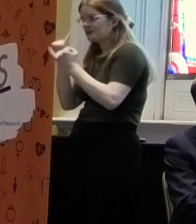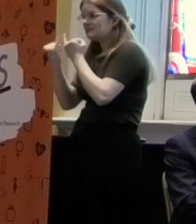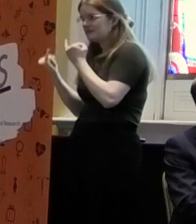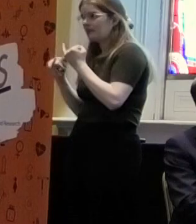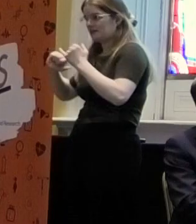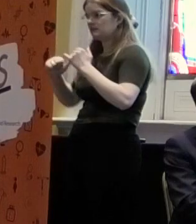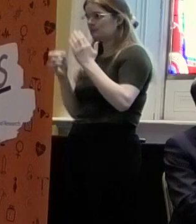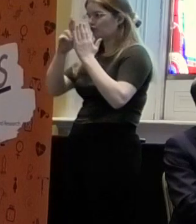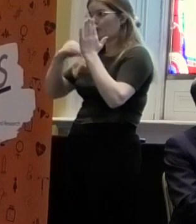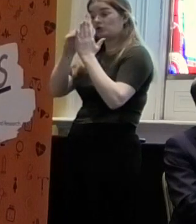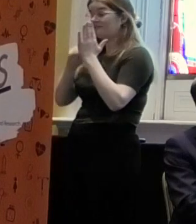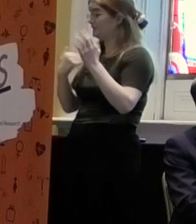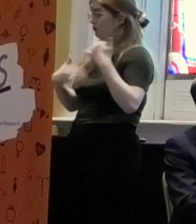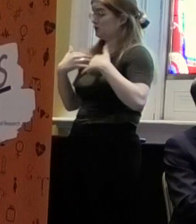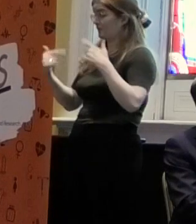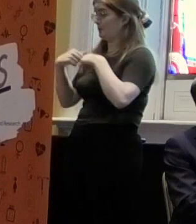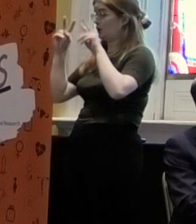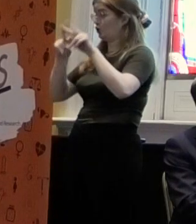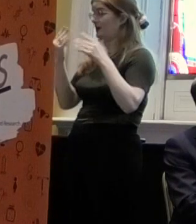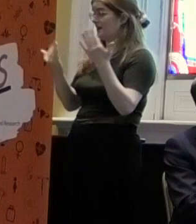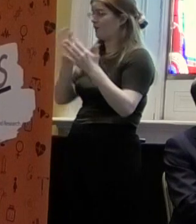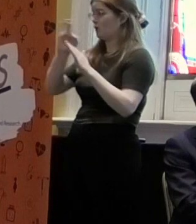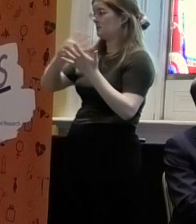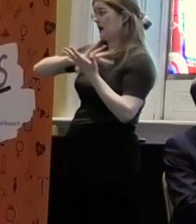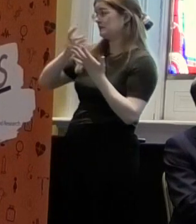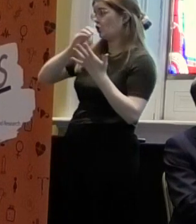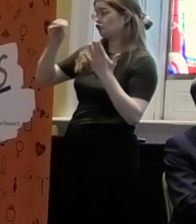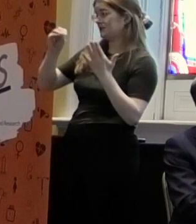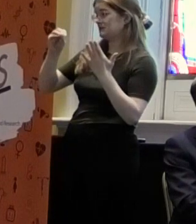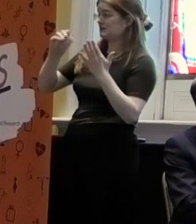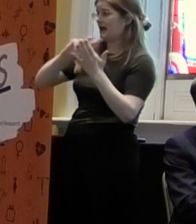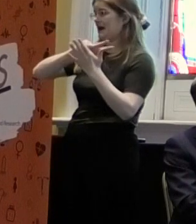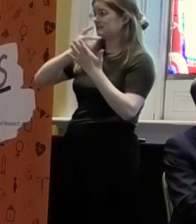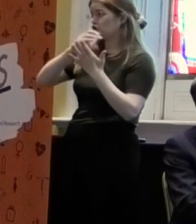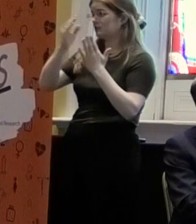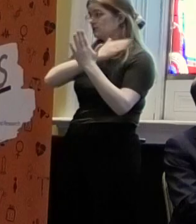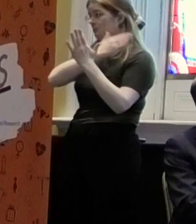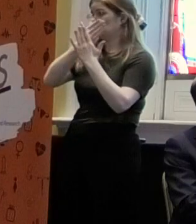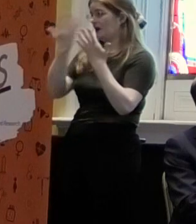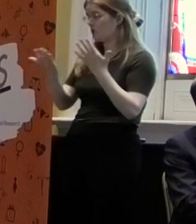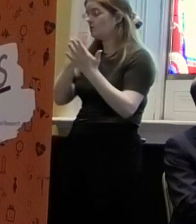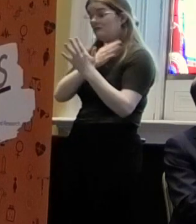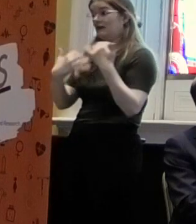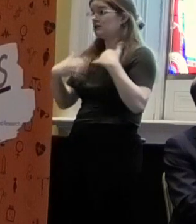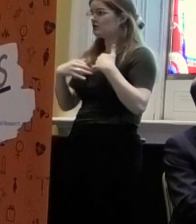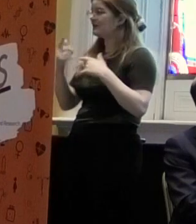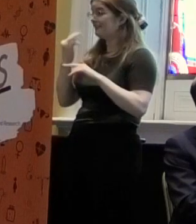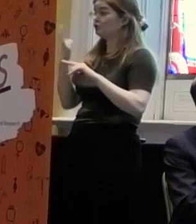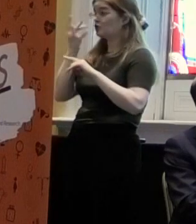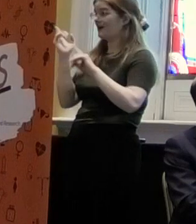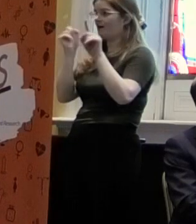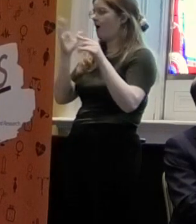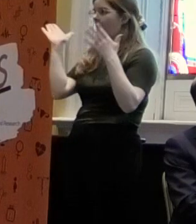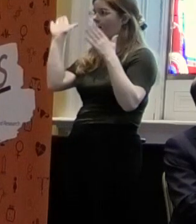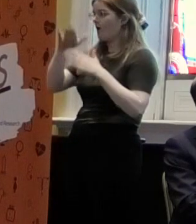detail, and they're really interesting to look at from the 1900s, from the 1800s, 1900s. But if you look, it's all